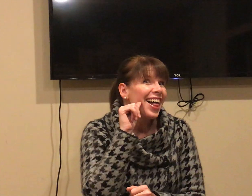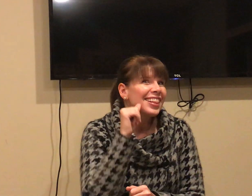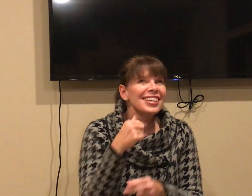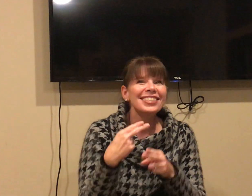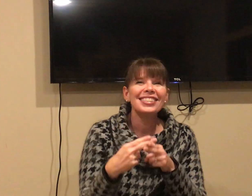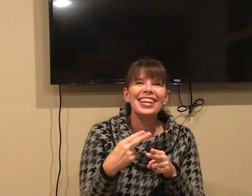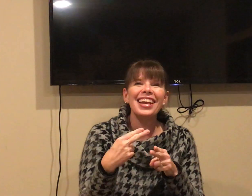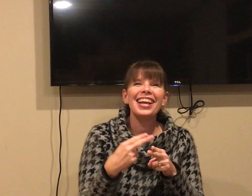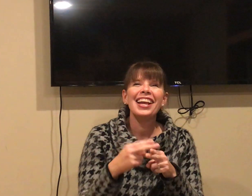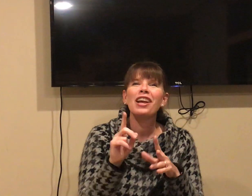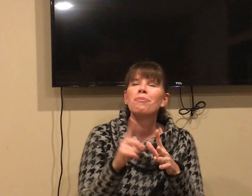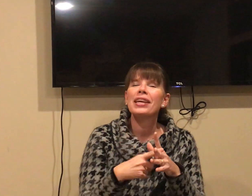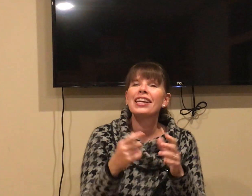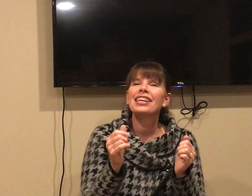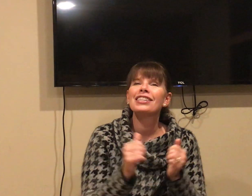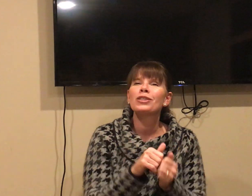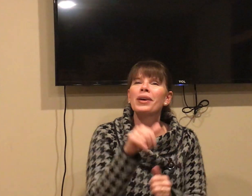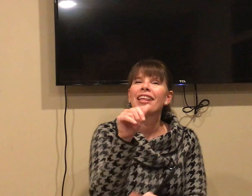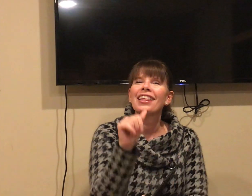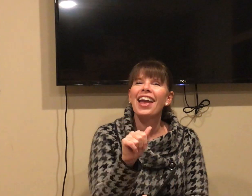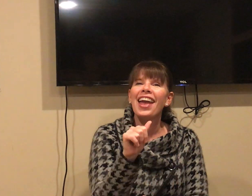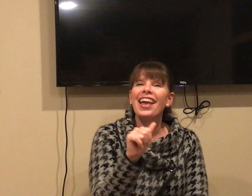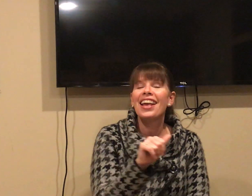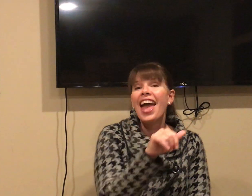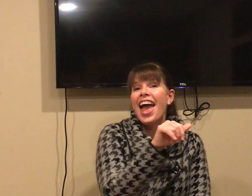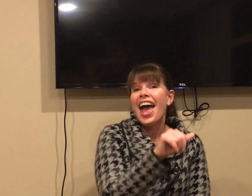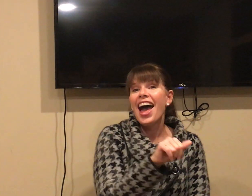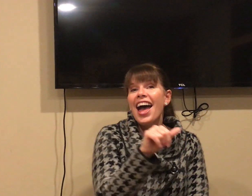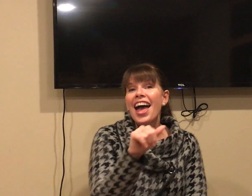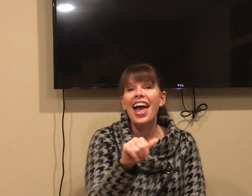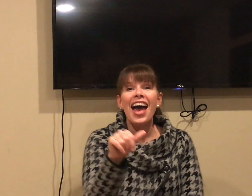Alex's name begins with A.